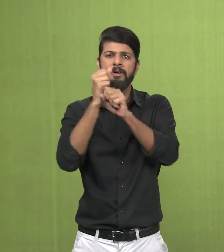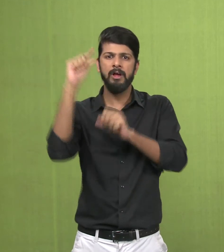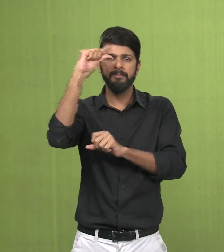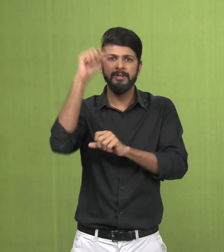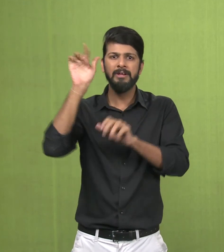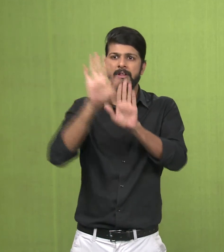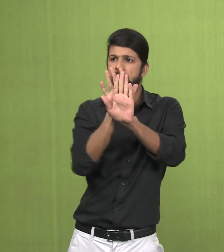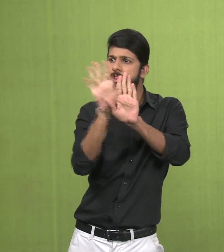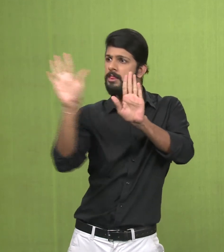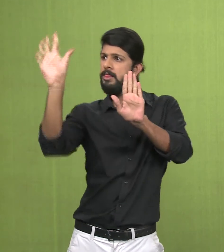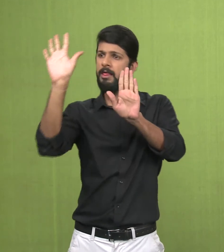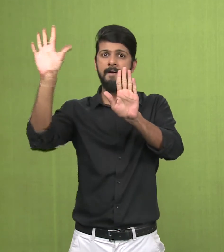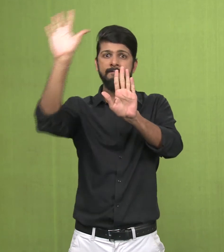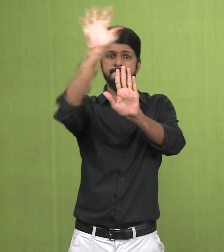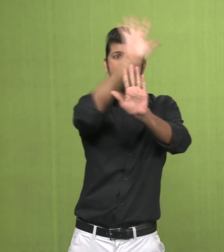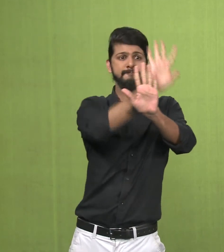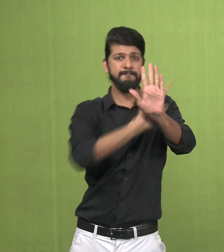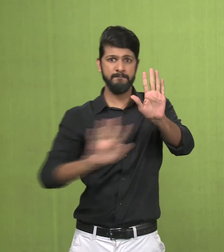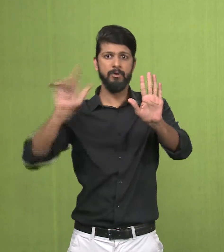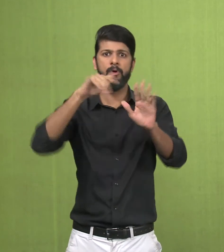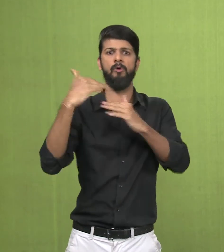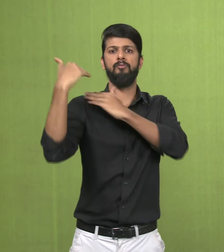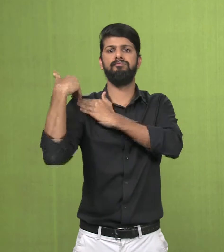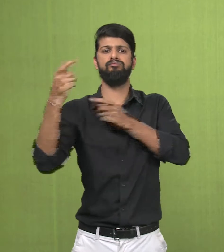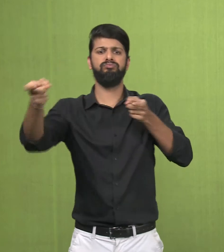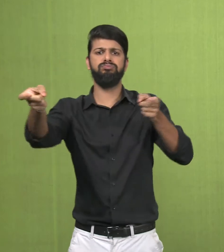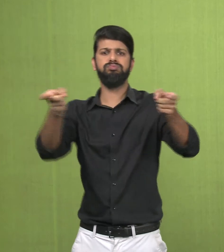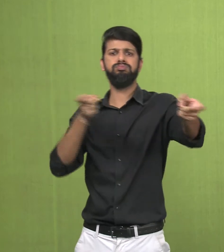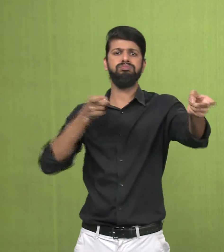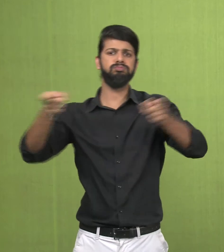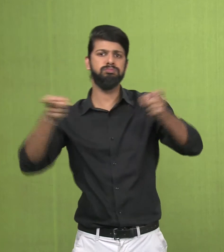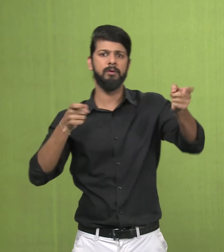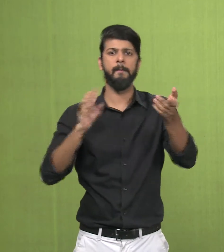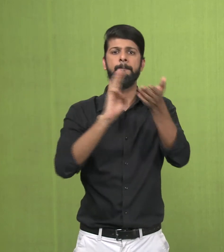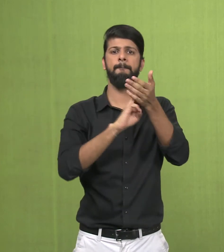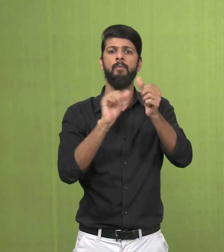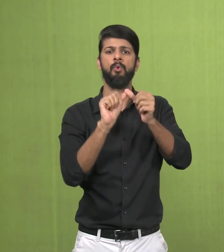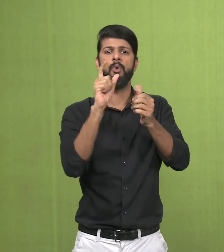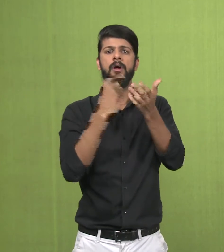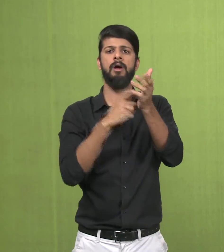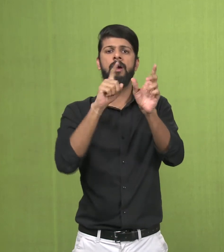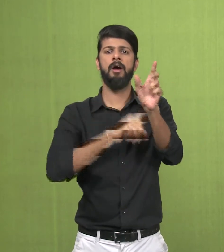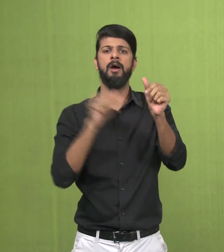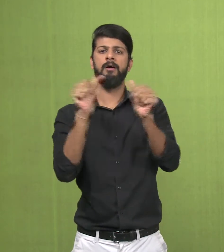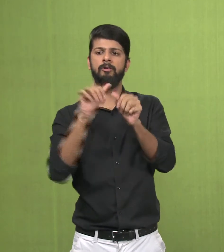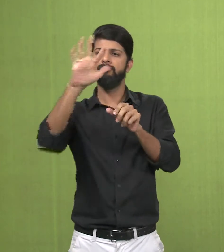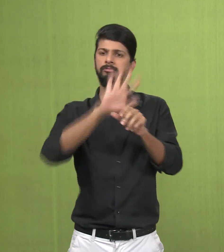who ruled parts of Pakistan and the entire northern region of